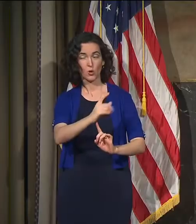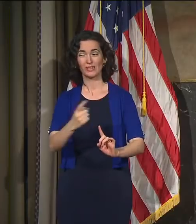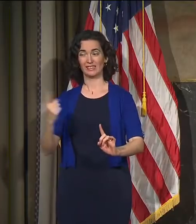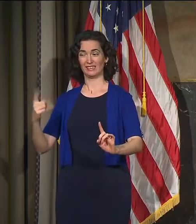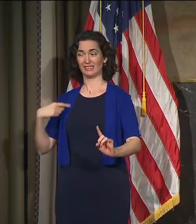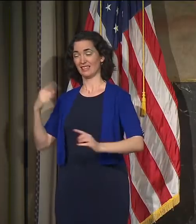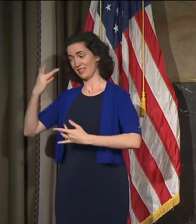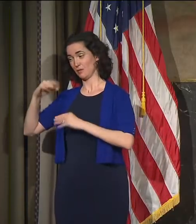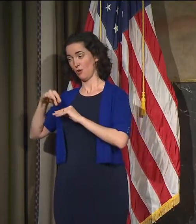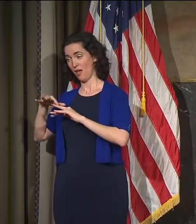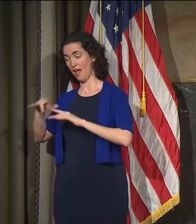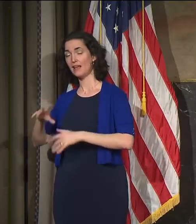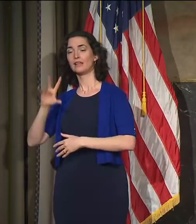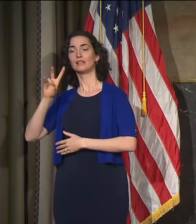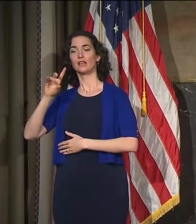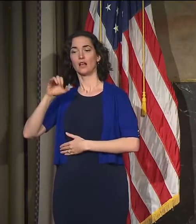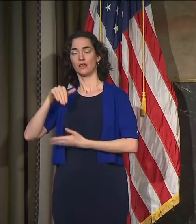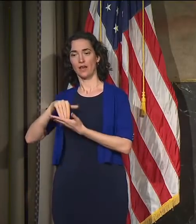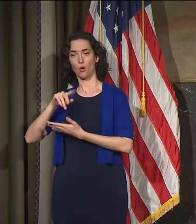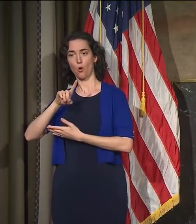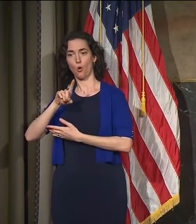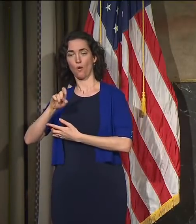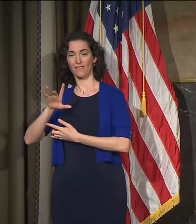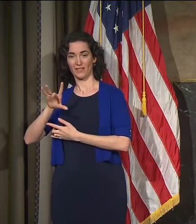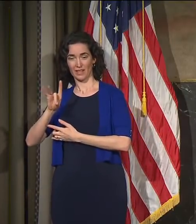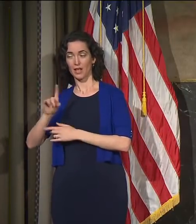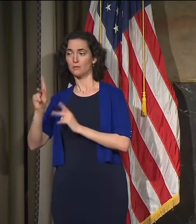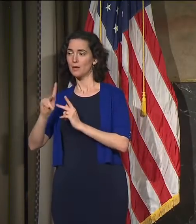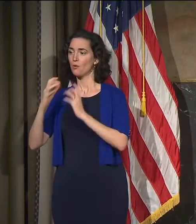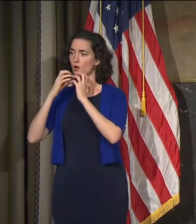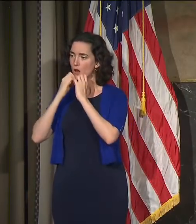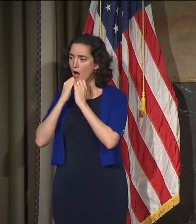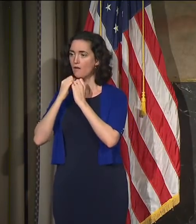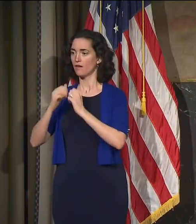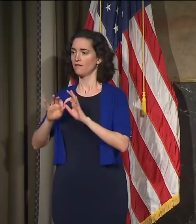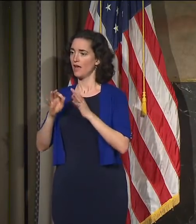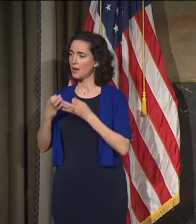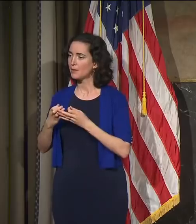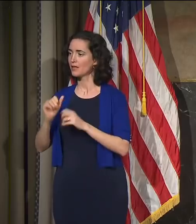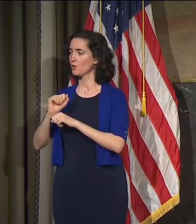lost 7,158 of our neighbors, our loved ones, our friends, our co-workers.